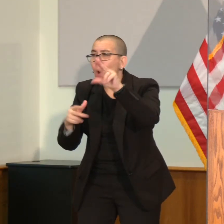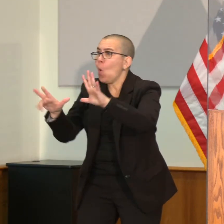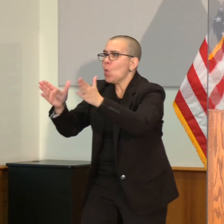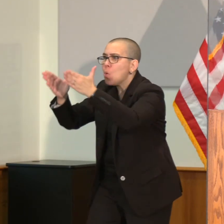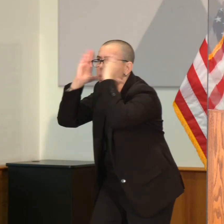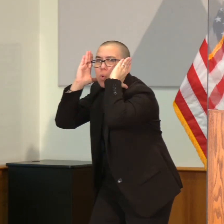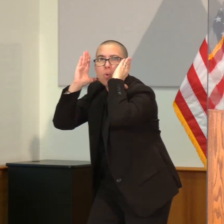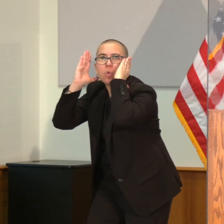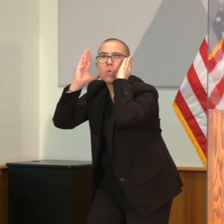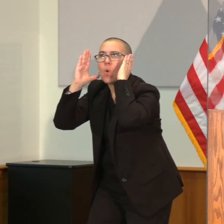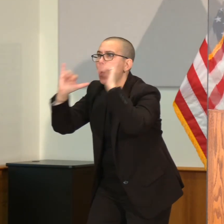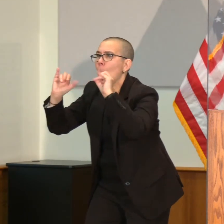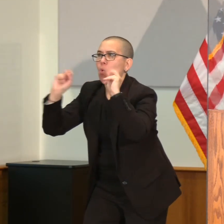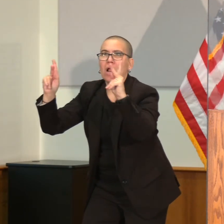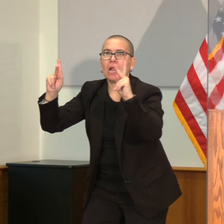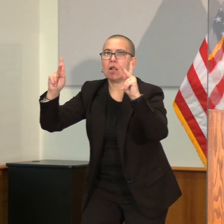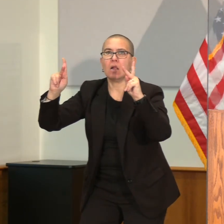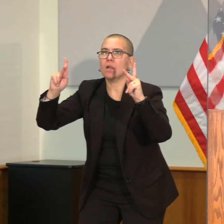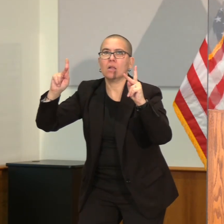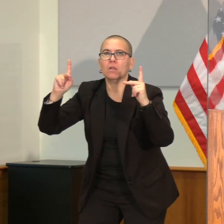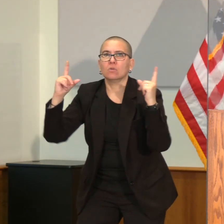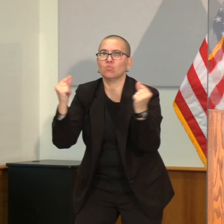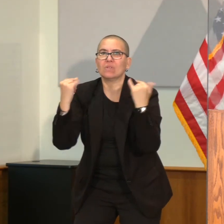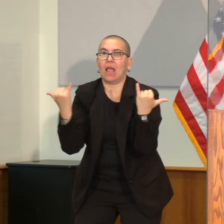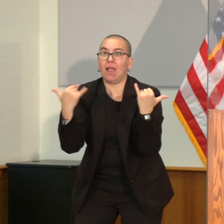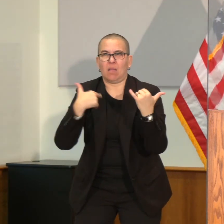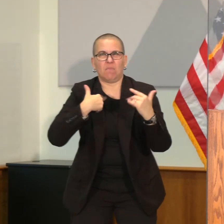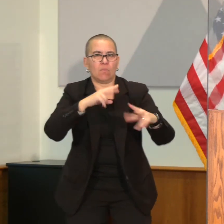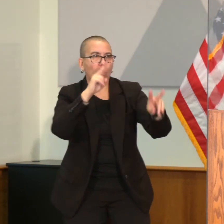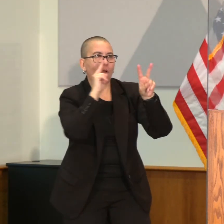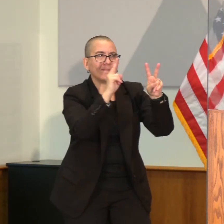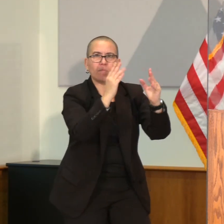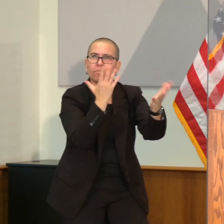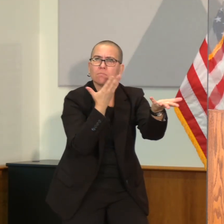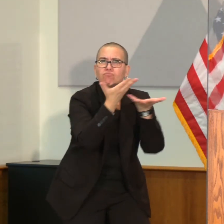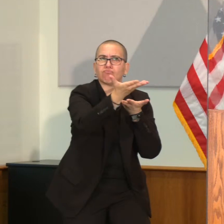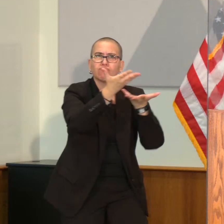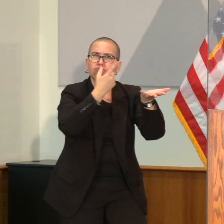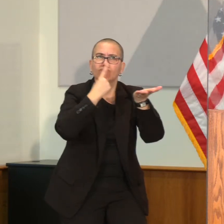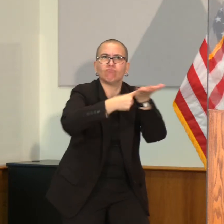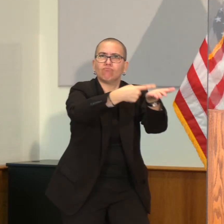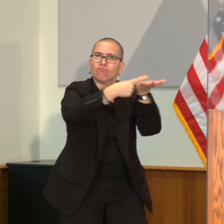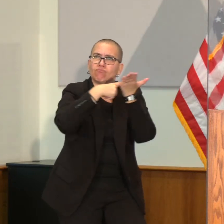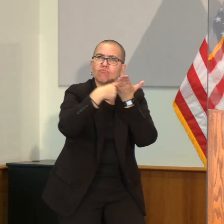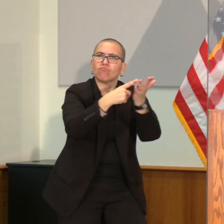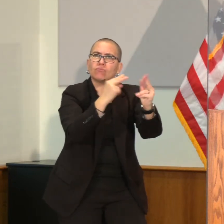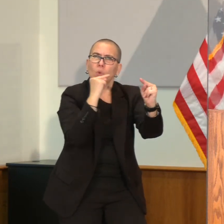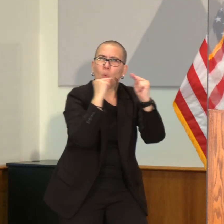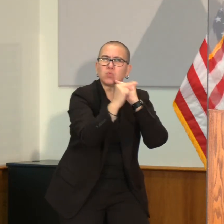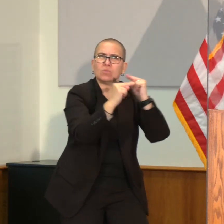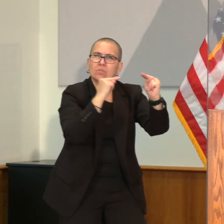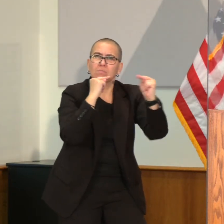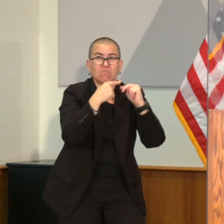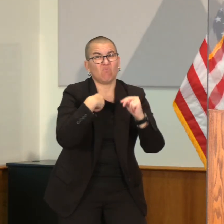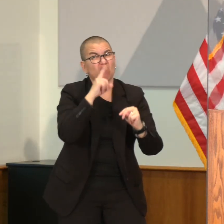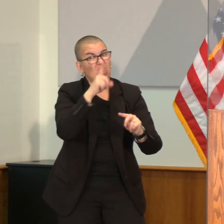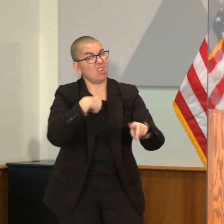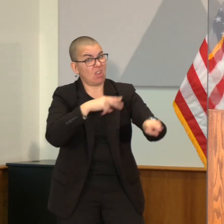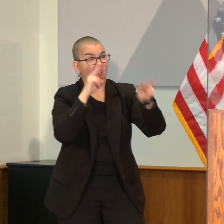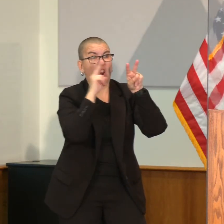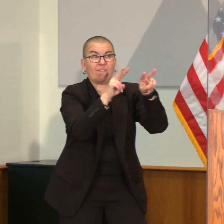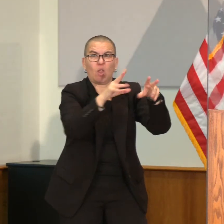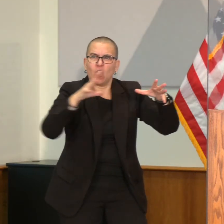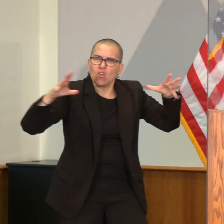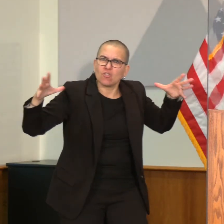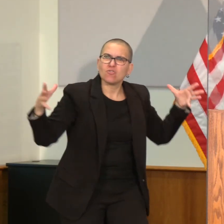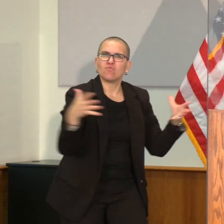I am looking forward to engaging in these negotiations, and I am looking forward to coming together truly as one Minnesota and putting